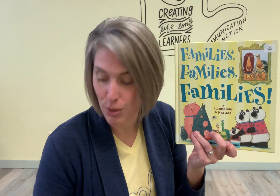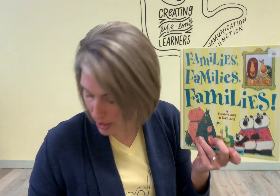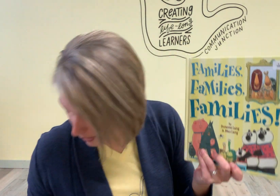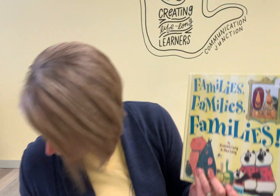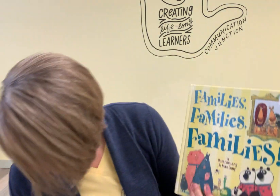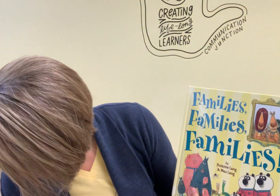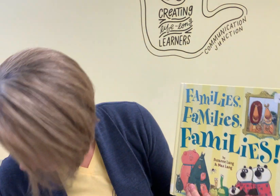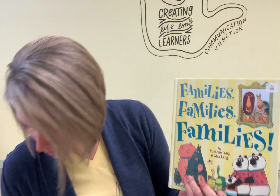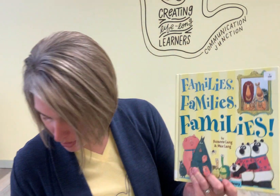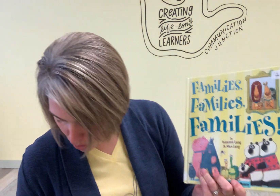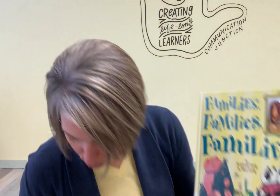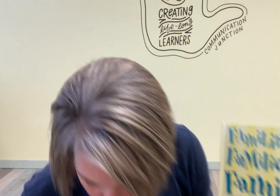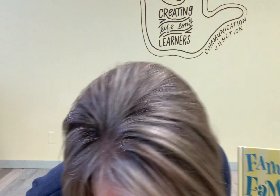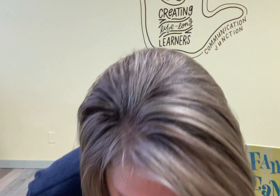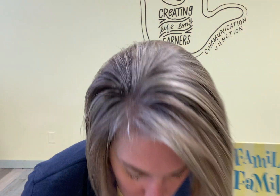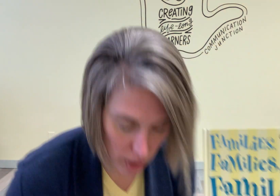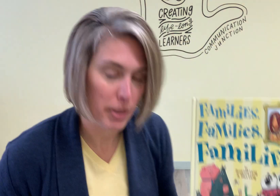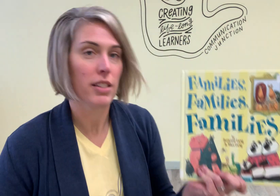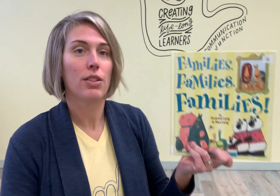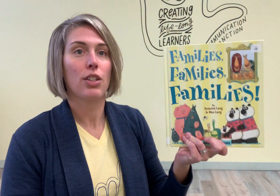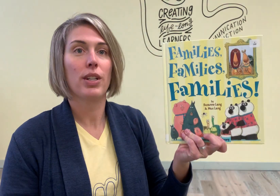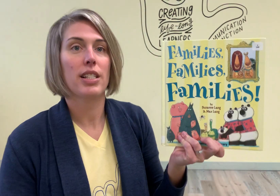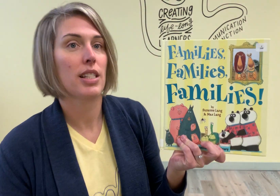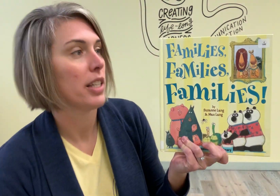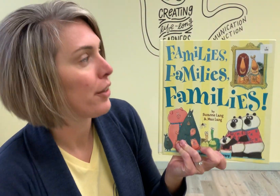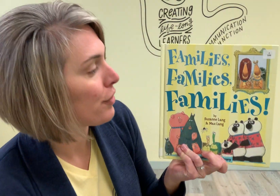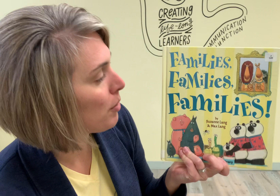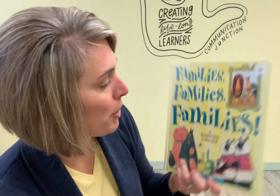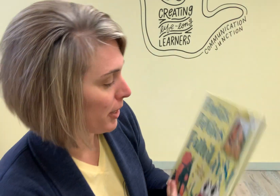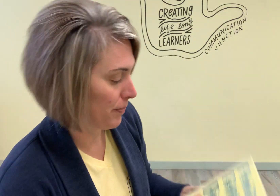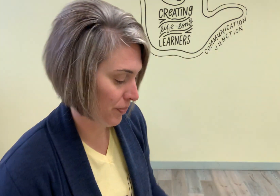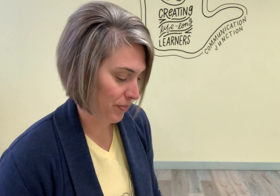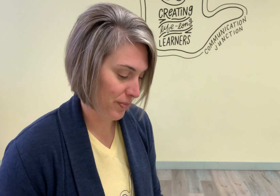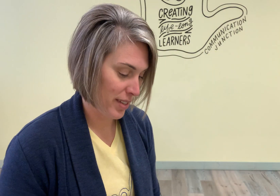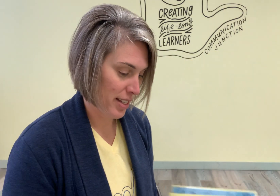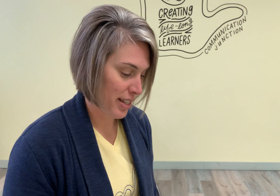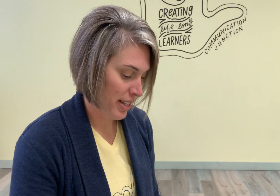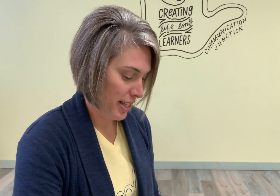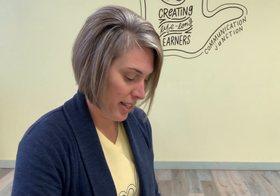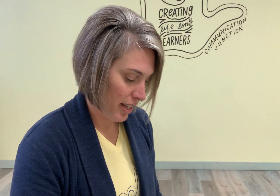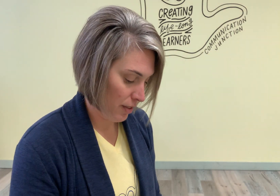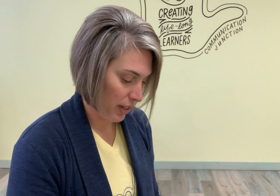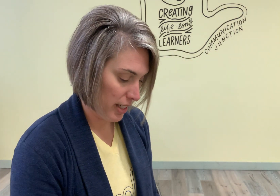today. All right, let me scoot over just a little bit so that you guys can see all of the book. All right.